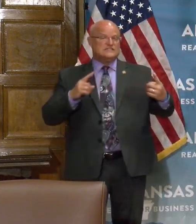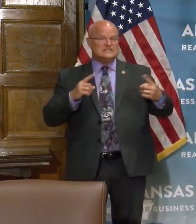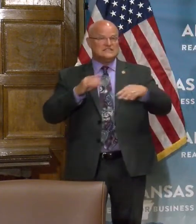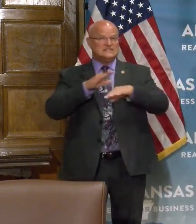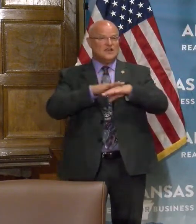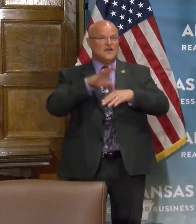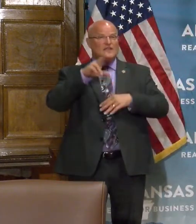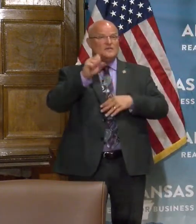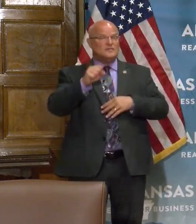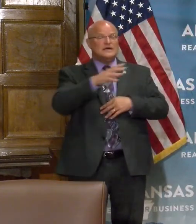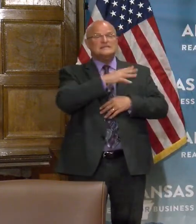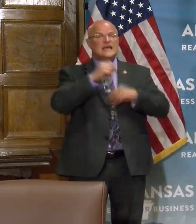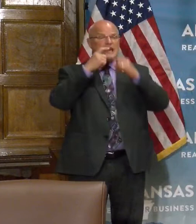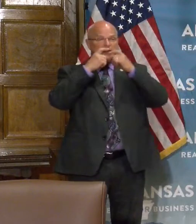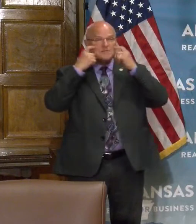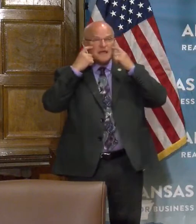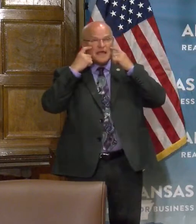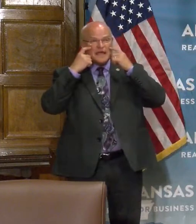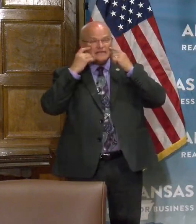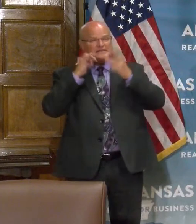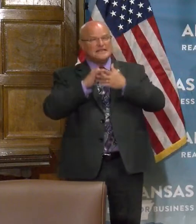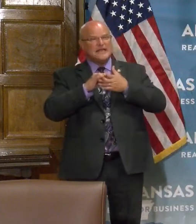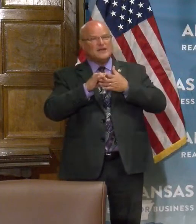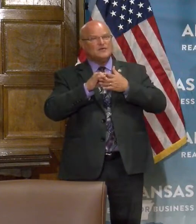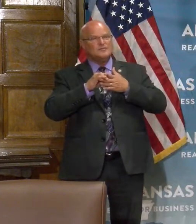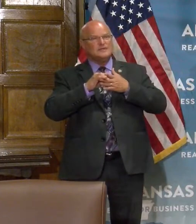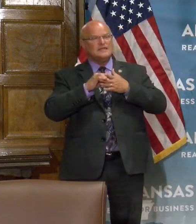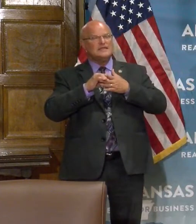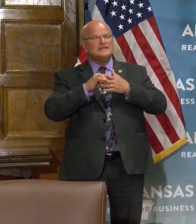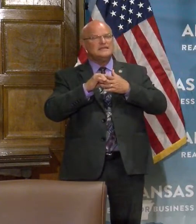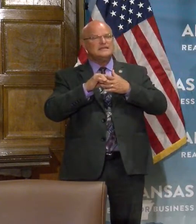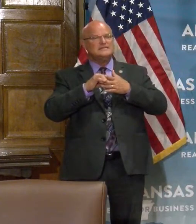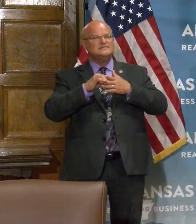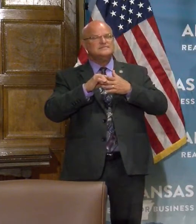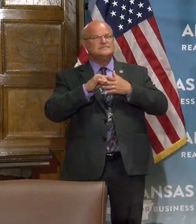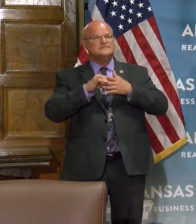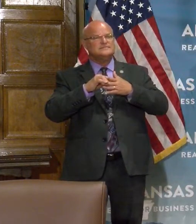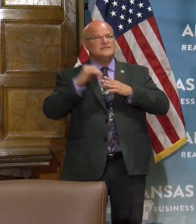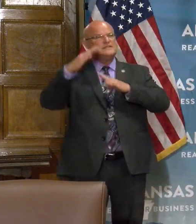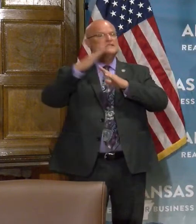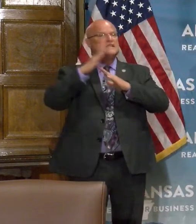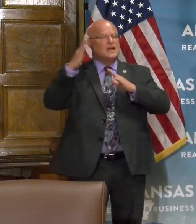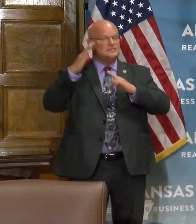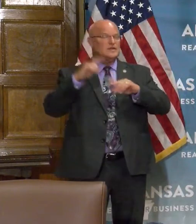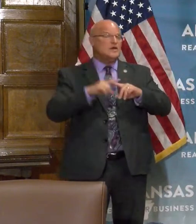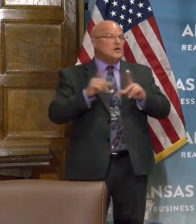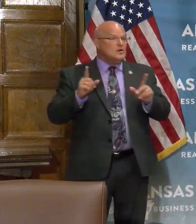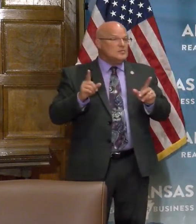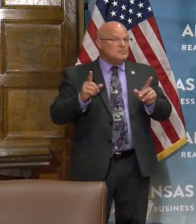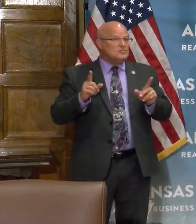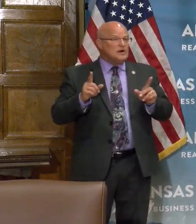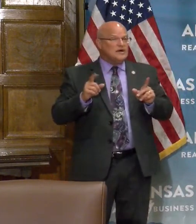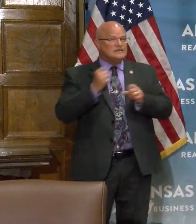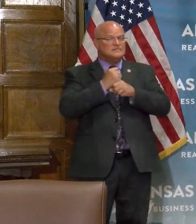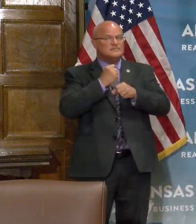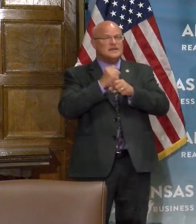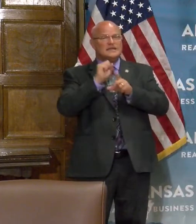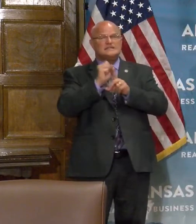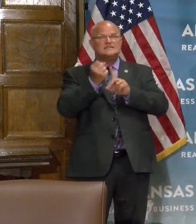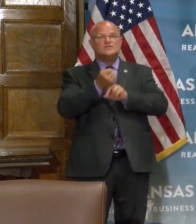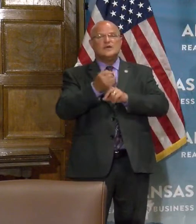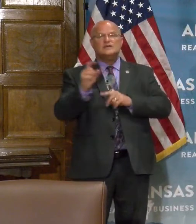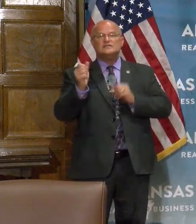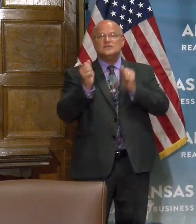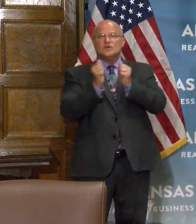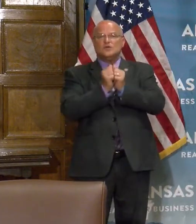distancing and masks, that would be certainly wouldn't hurt. But to create a